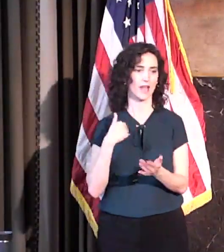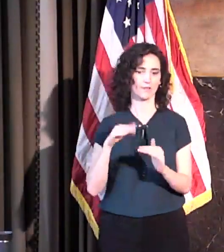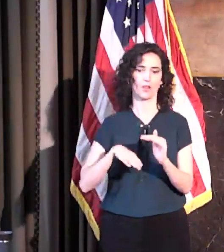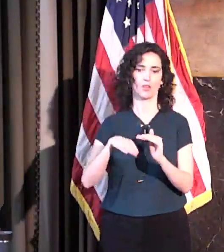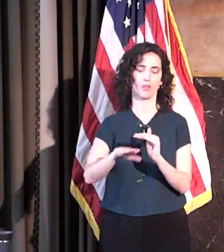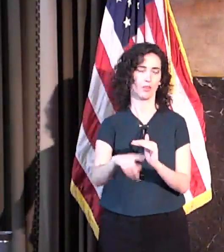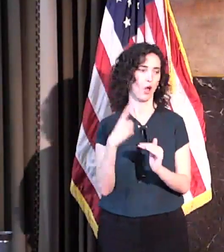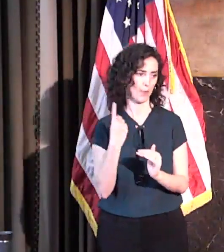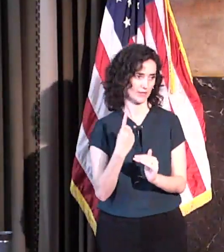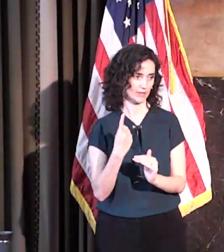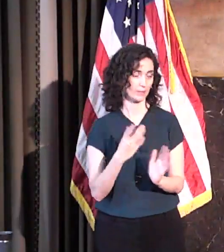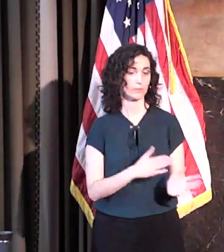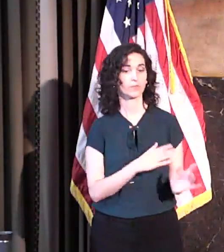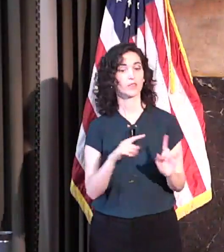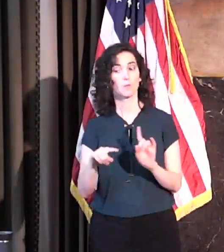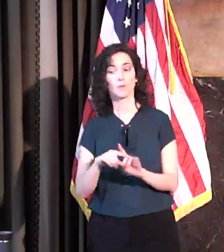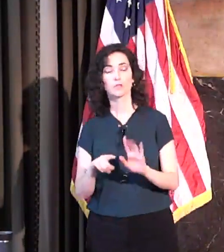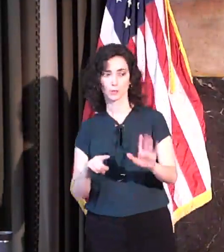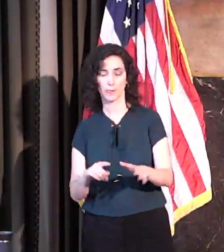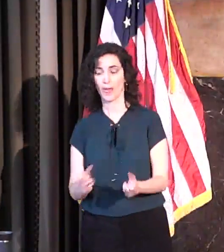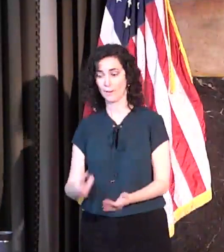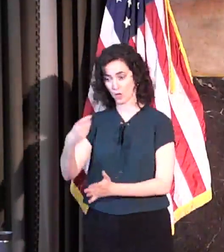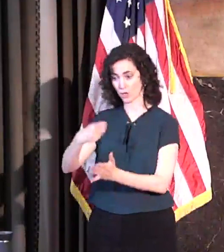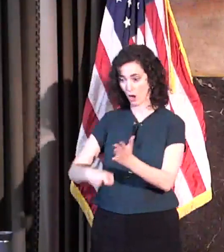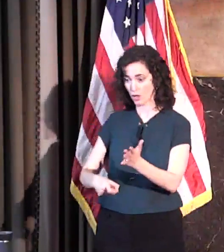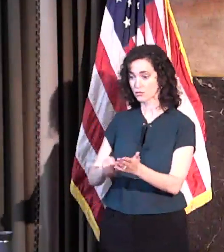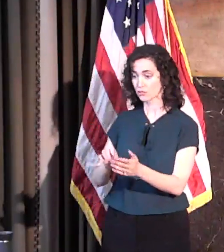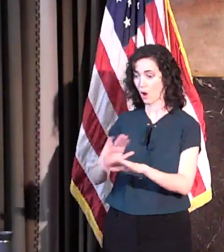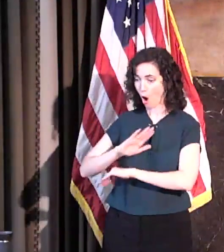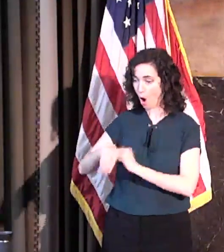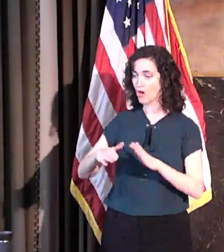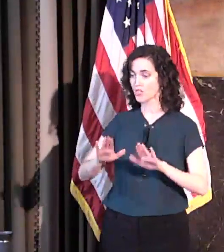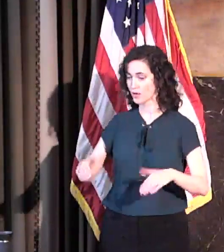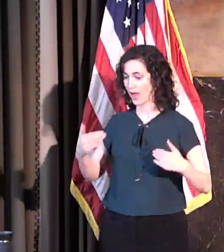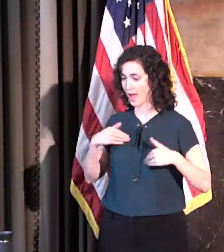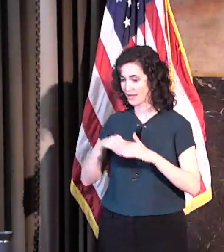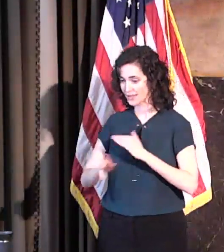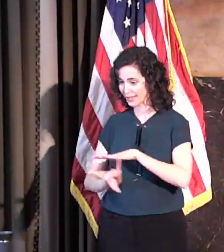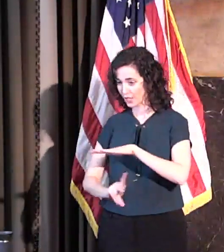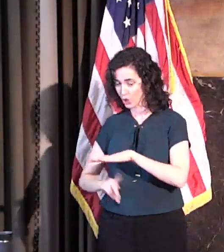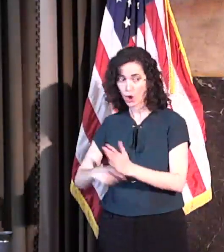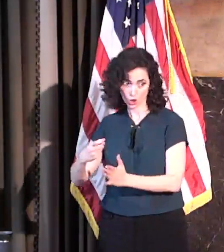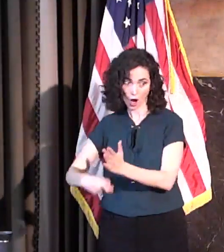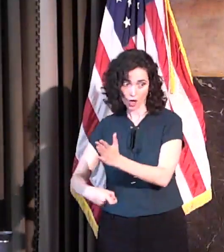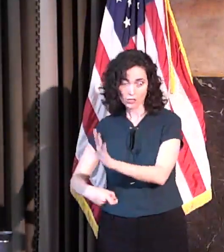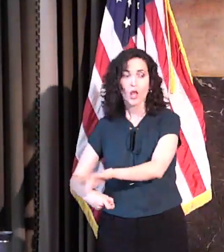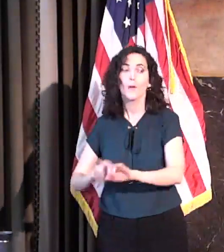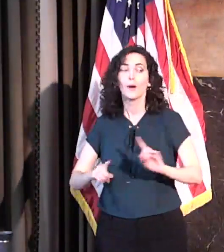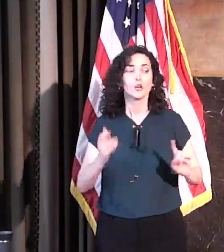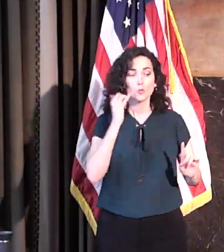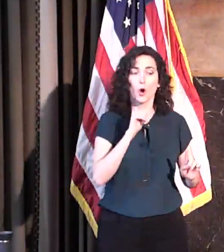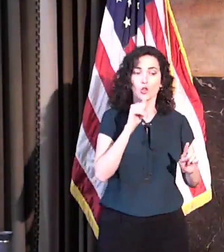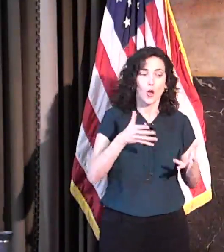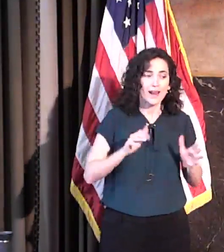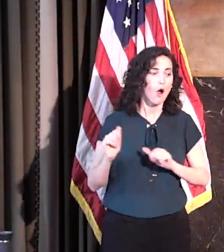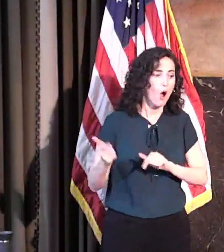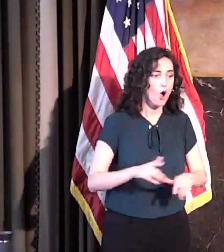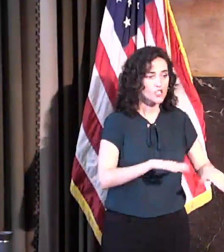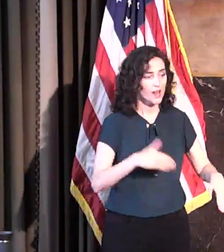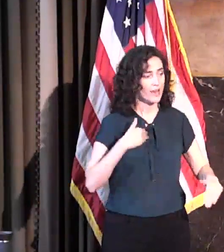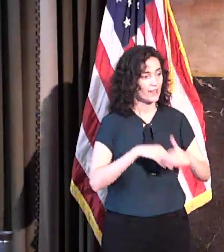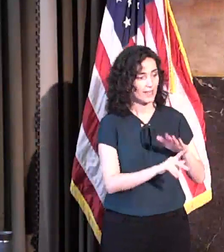And then what's the cost of not having kids in kindergarten? That has to be looked at too. So we're committed to it.